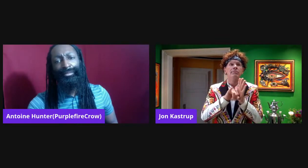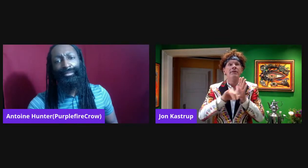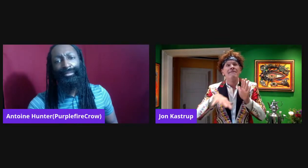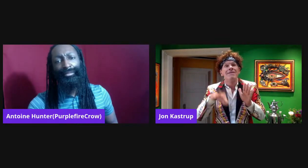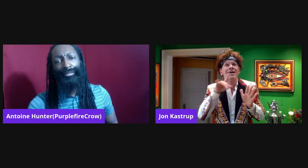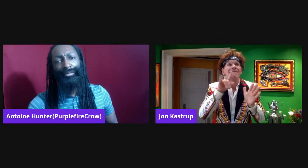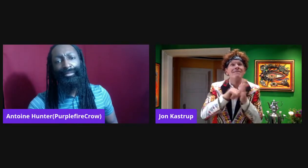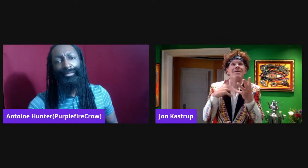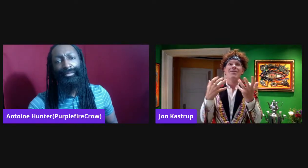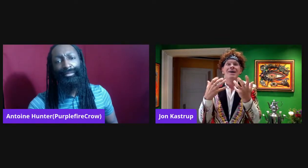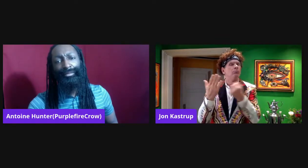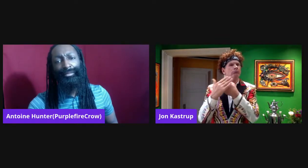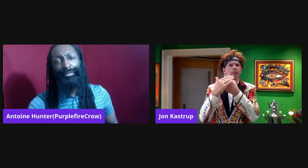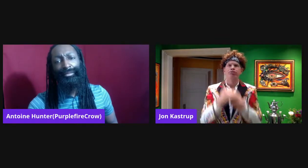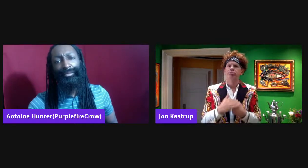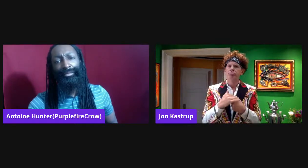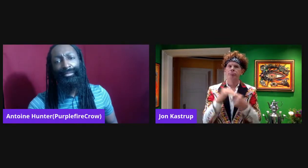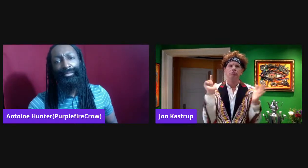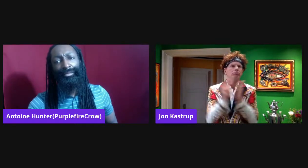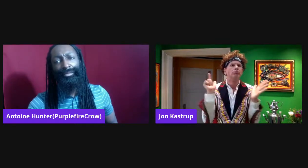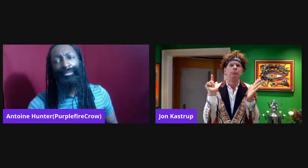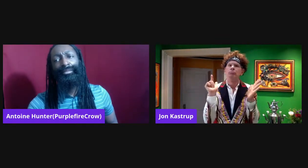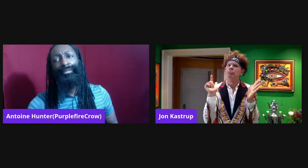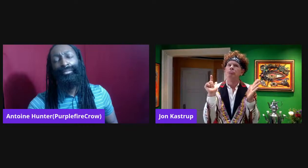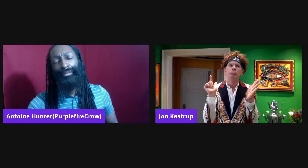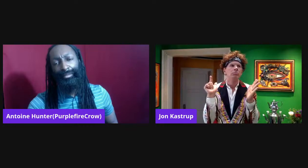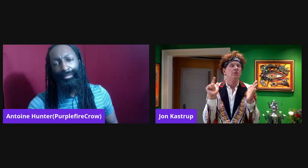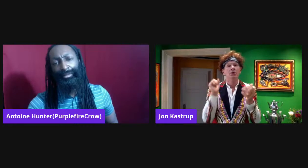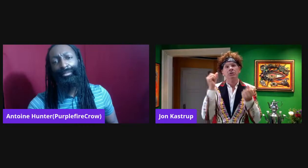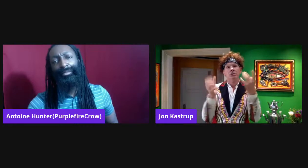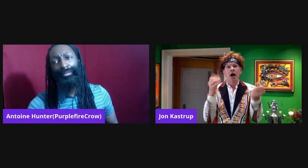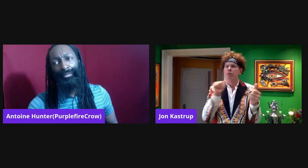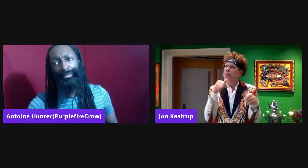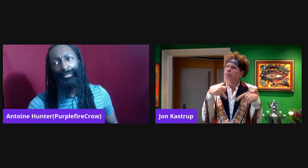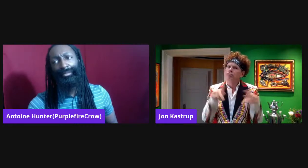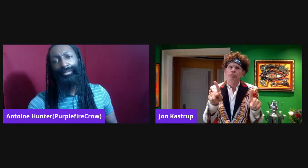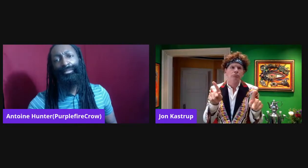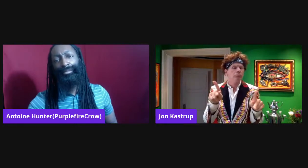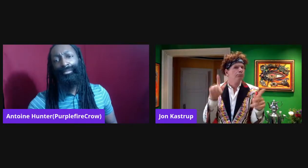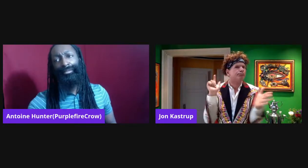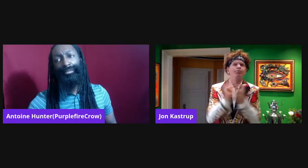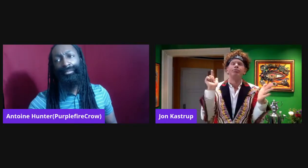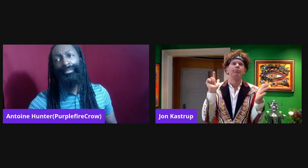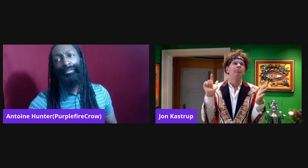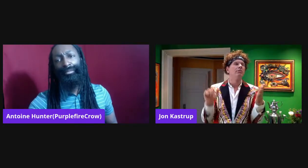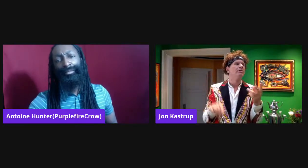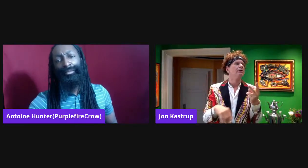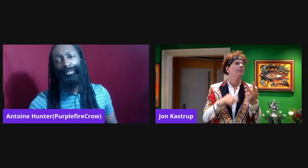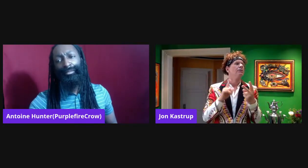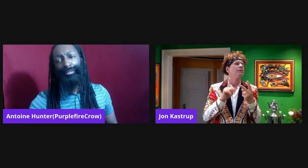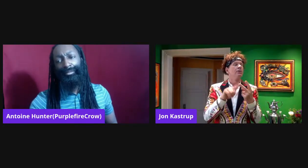you know, growing up, you know, trying to find a deaf identity was prohibited. I wasn't allowed.